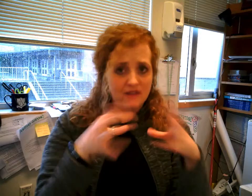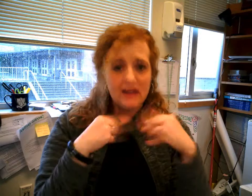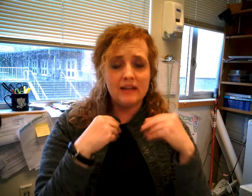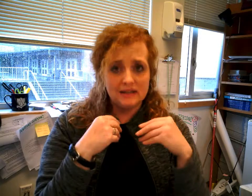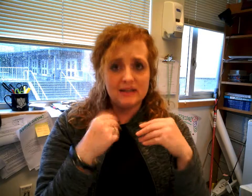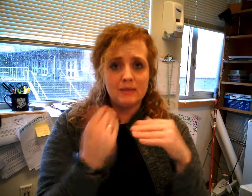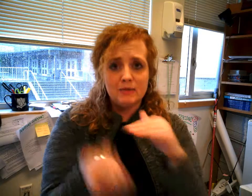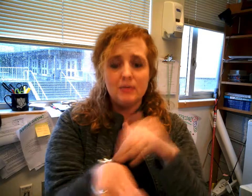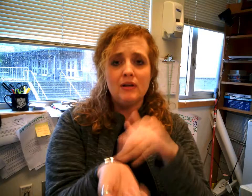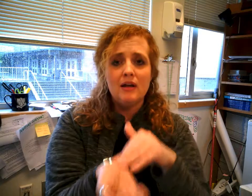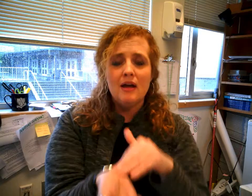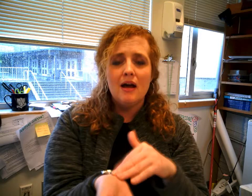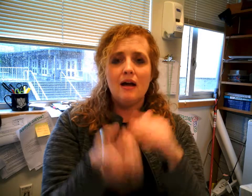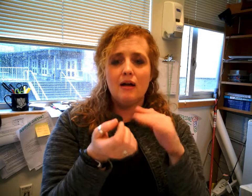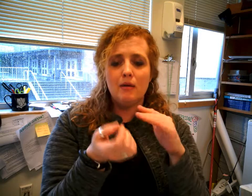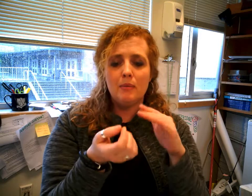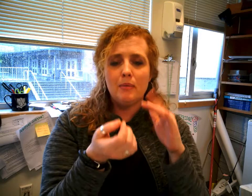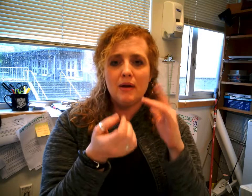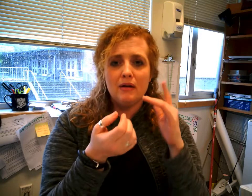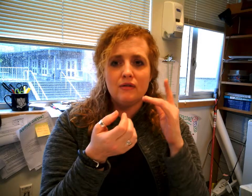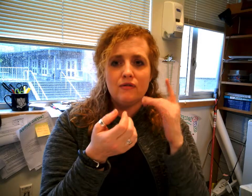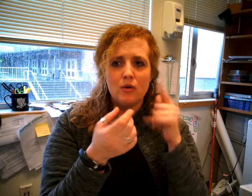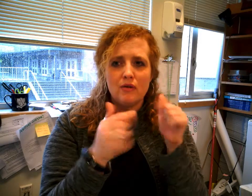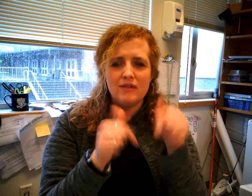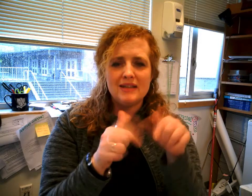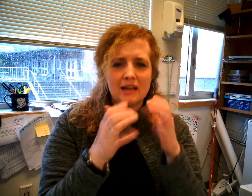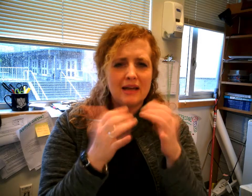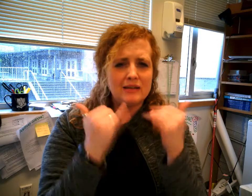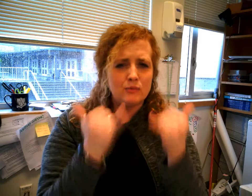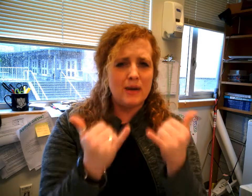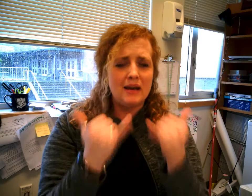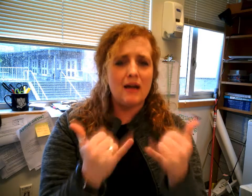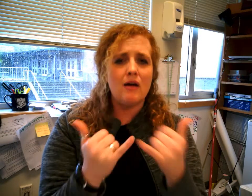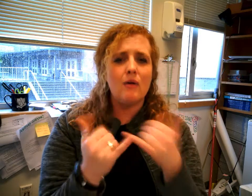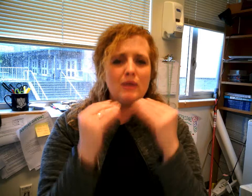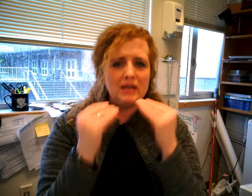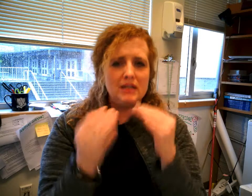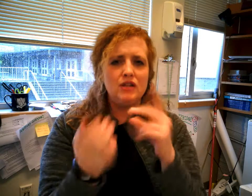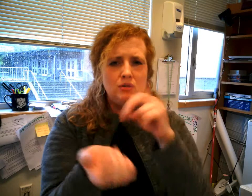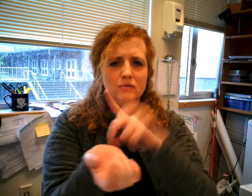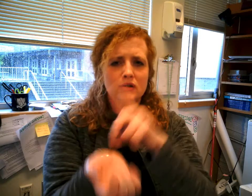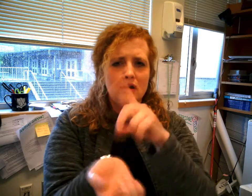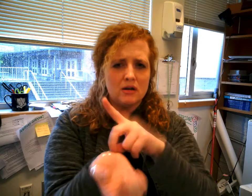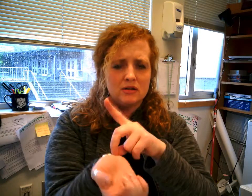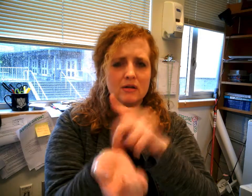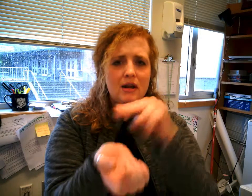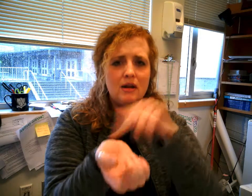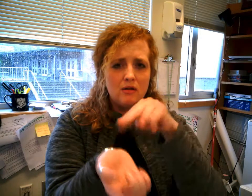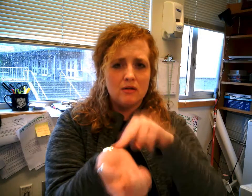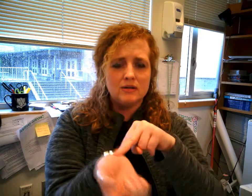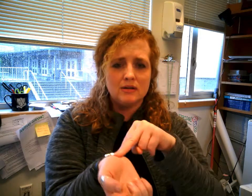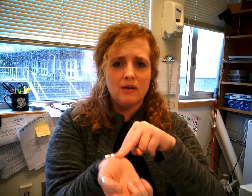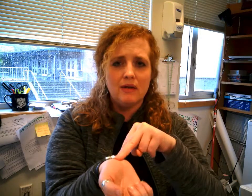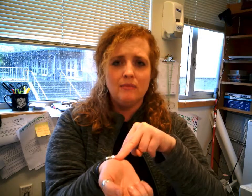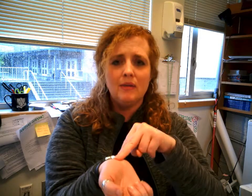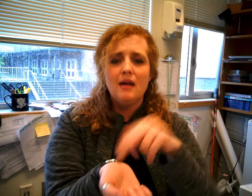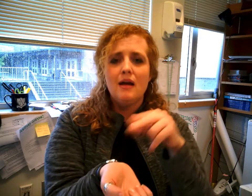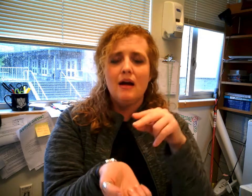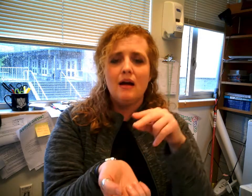that's acceptable. But for this class right now, I want to teach you doctor and nurse, okay?